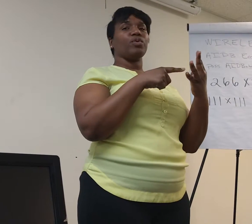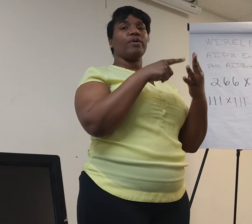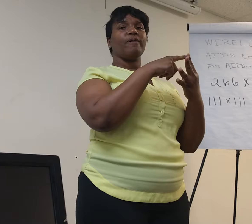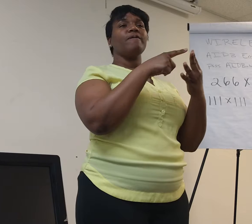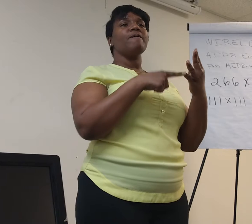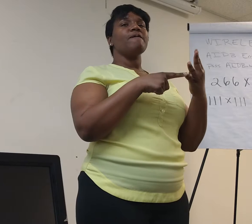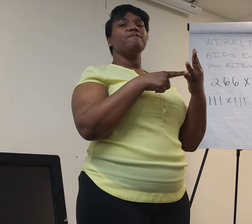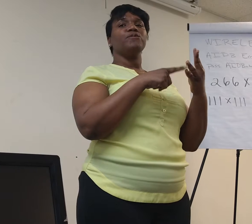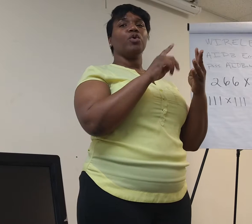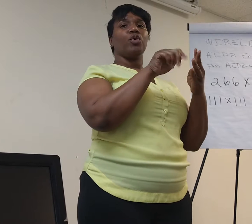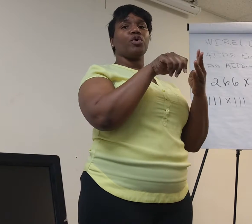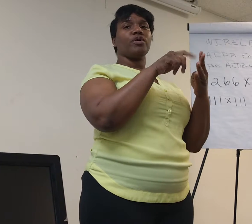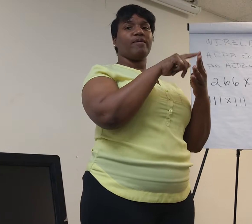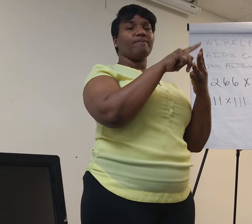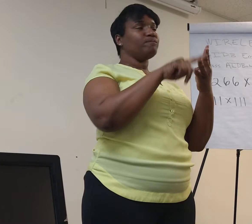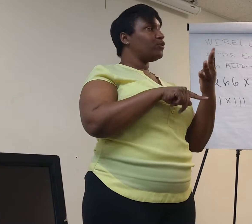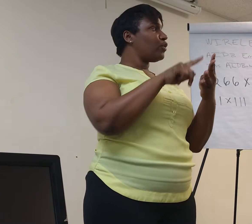sanitized. So before it's used?